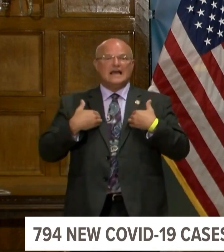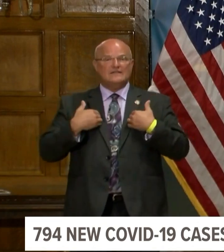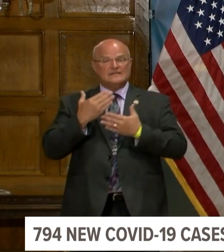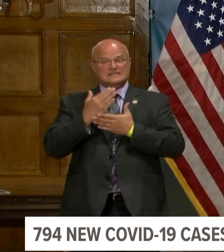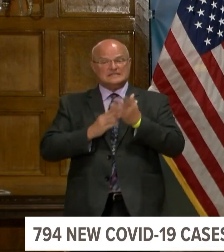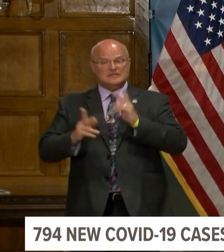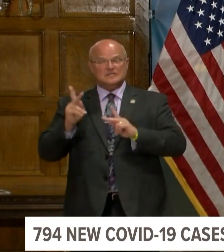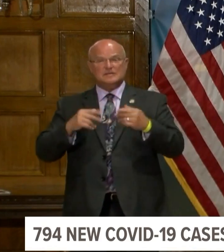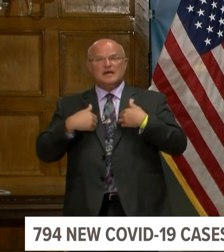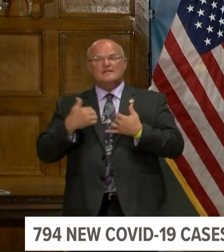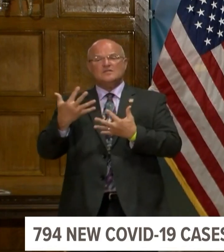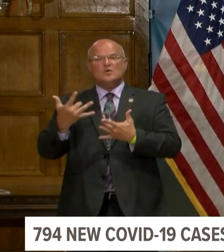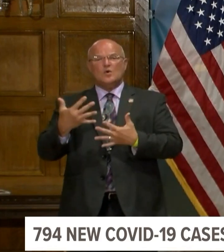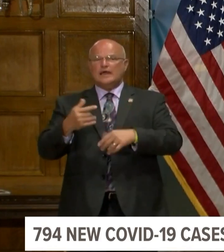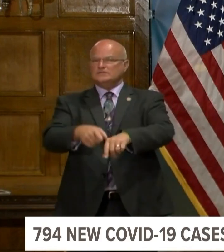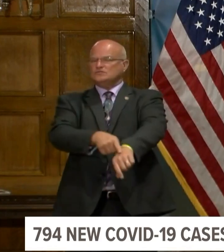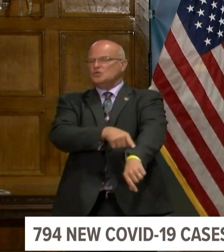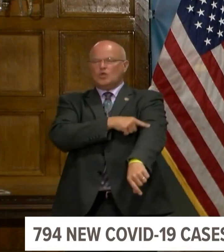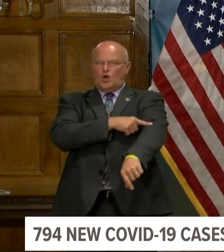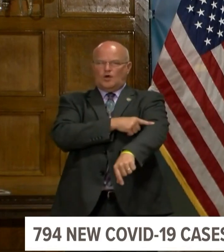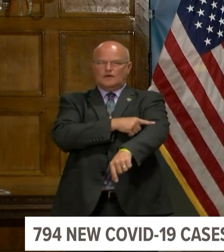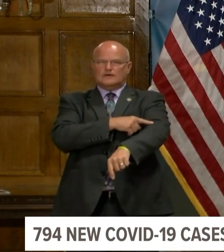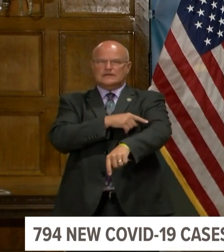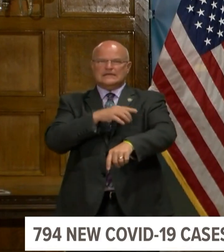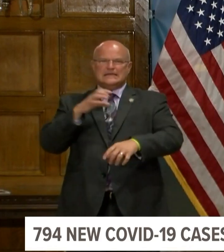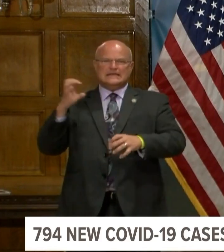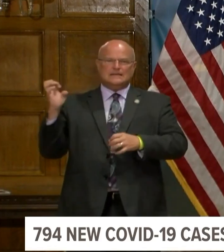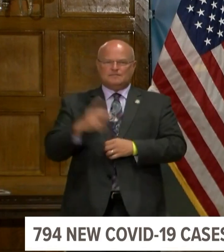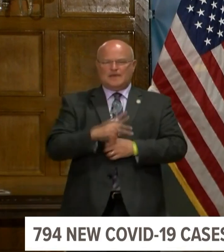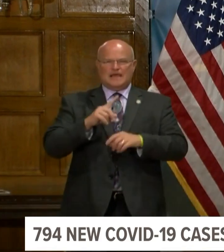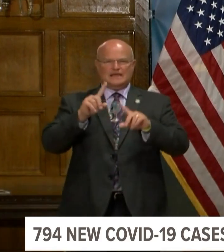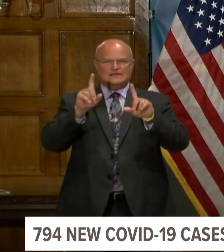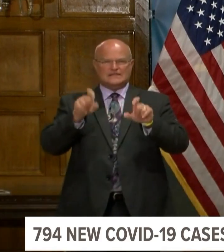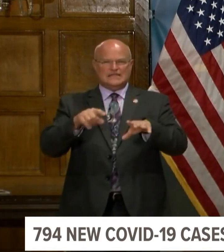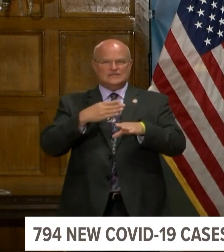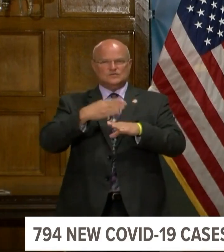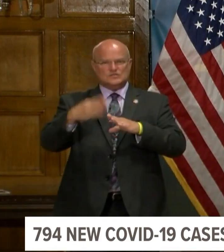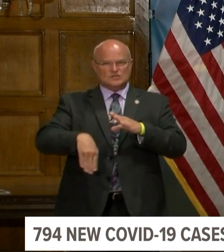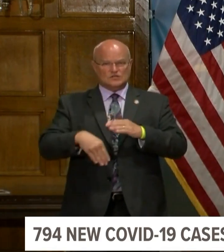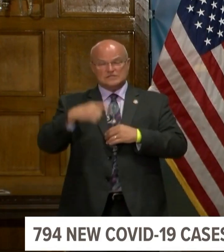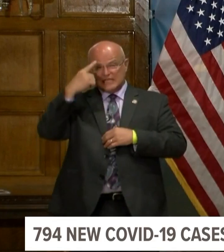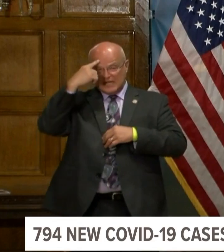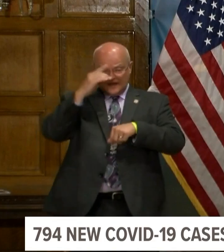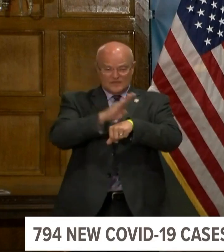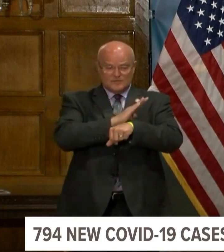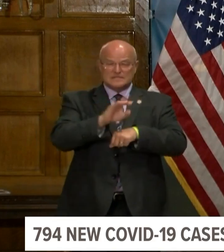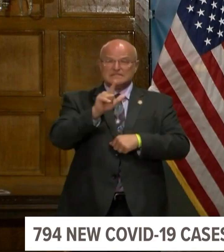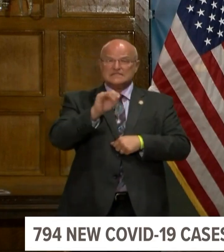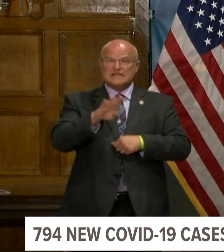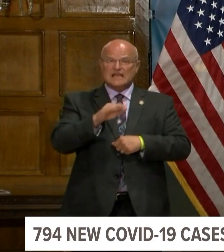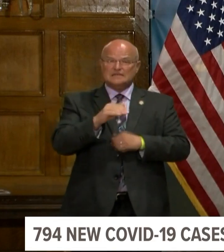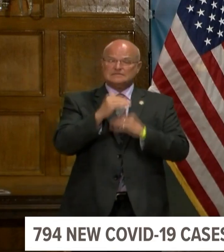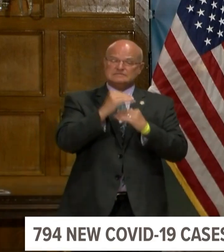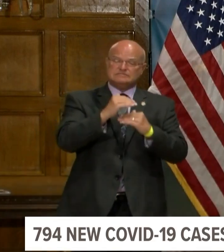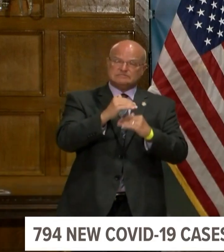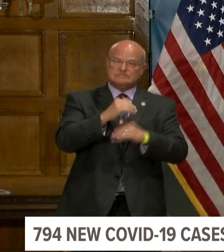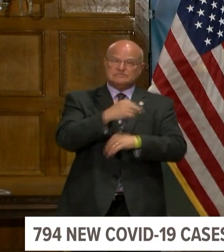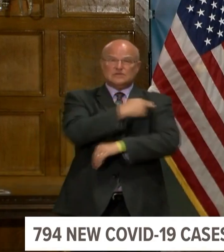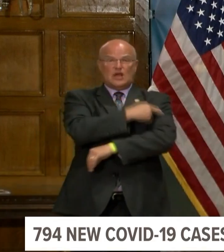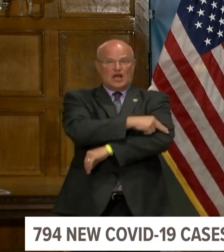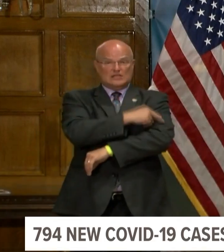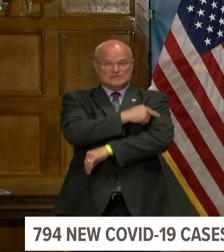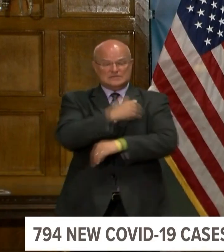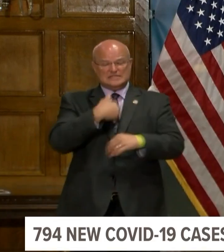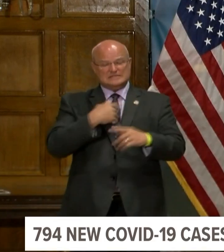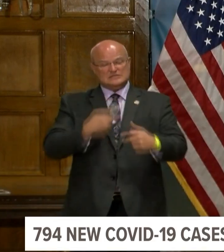some individuals have to wait far too long to get their test results. And I know that the commercial labs have some constraints. Our hospitals